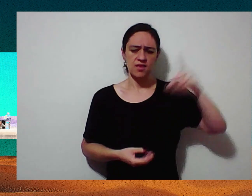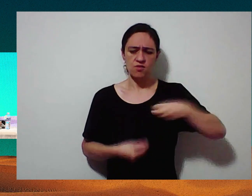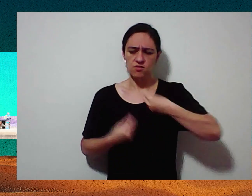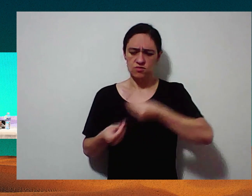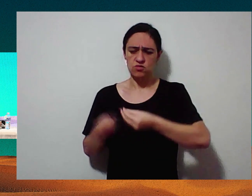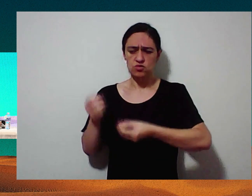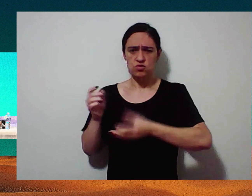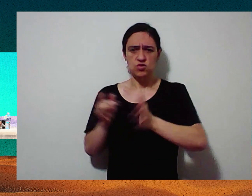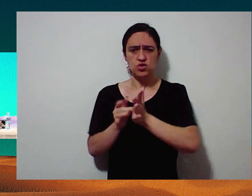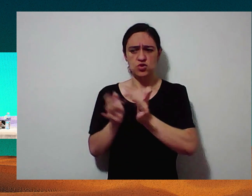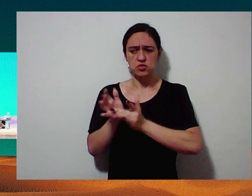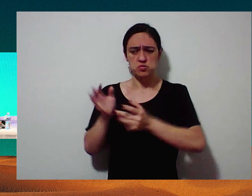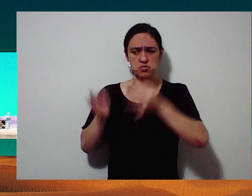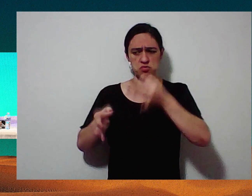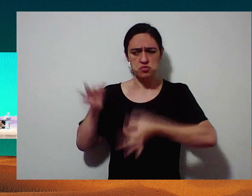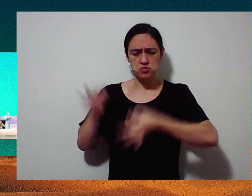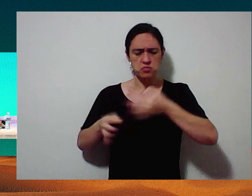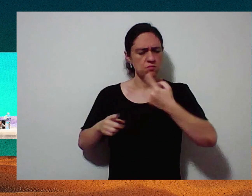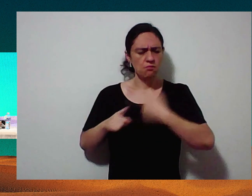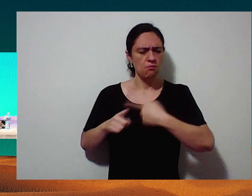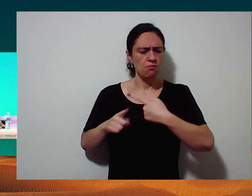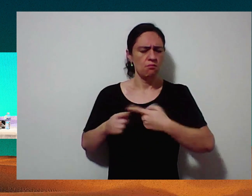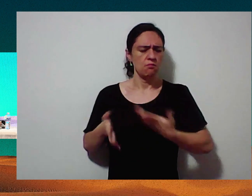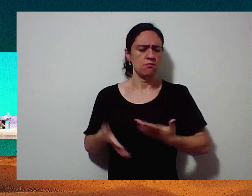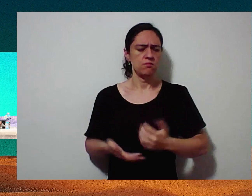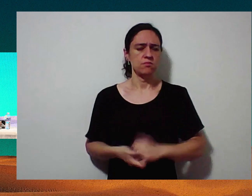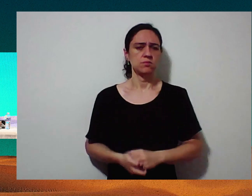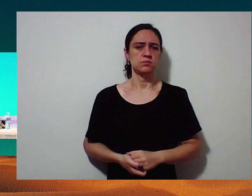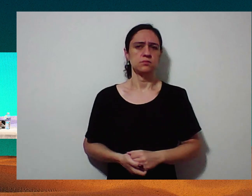judge everything? Porque Deus entregou